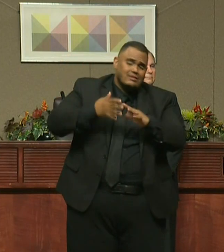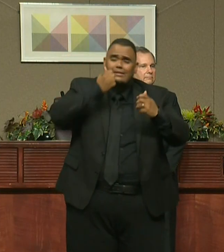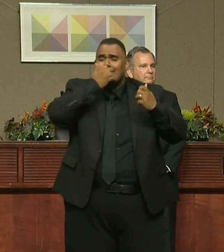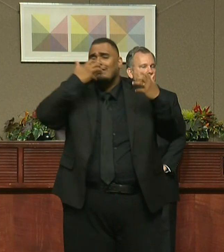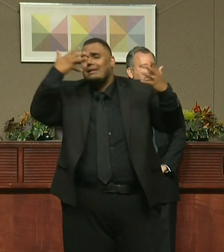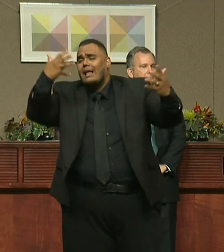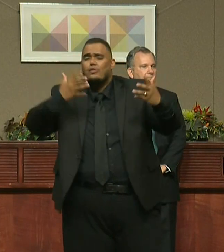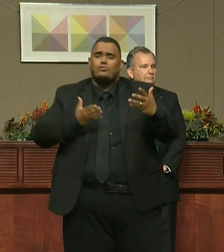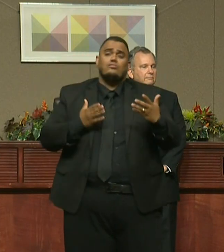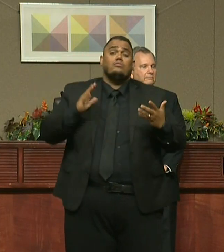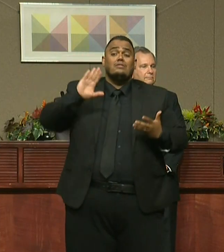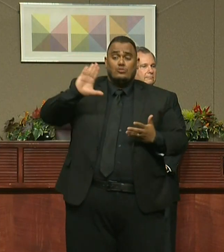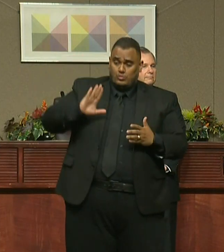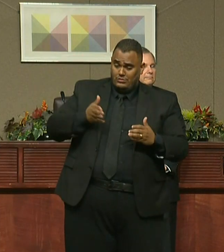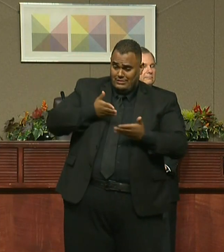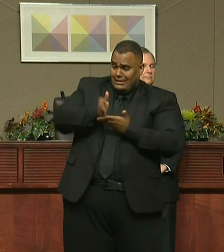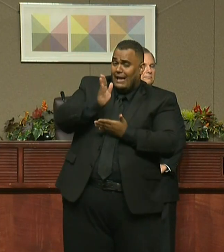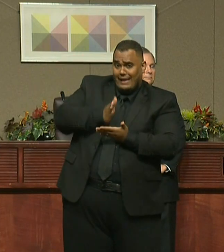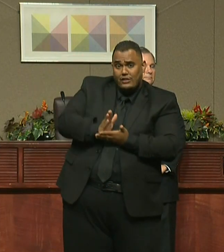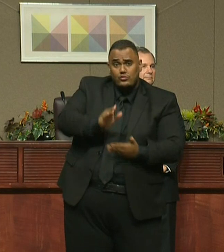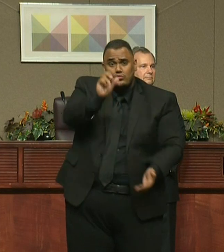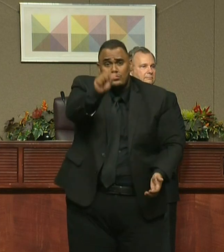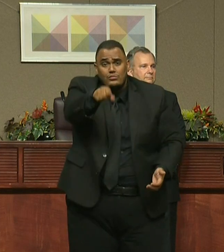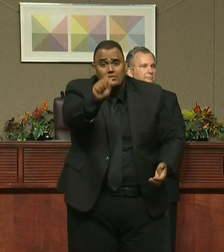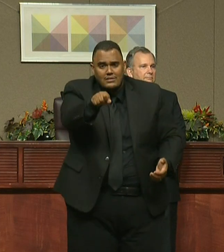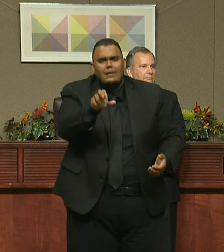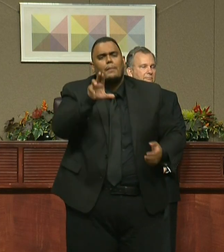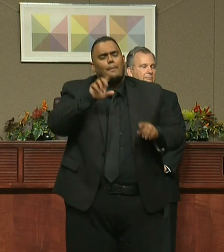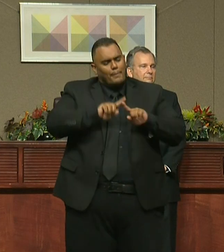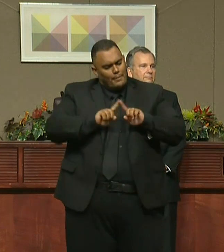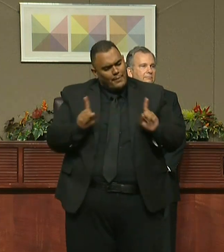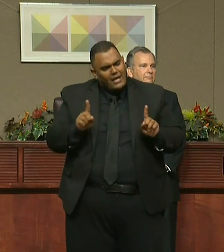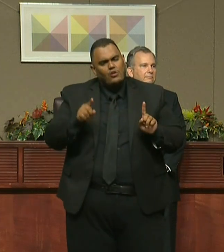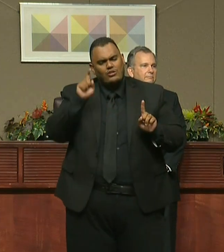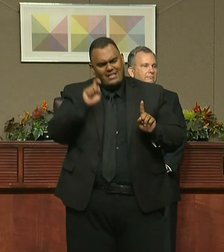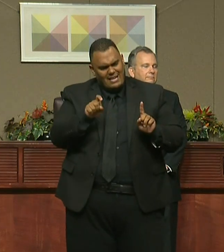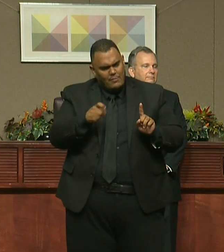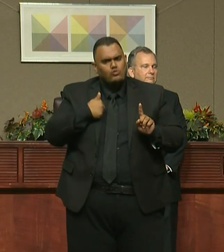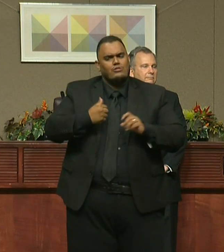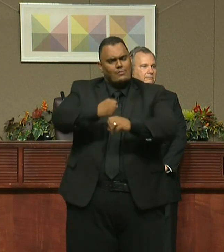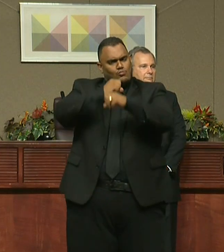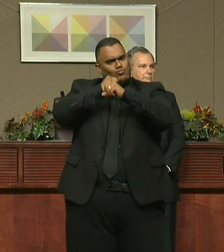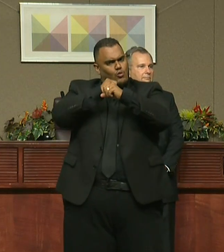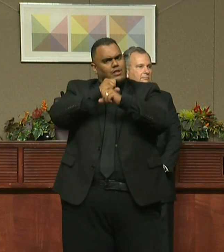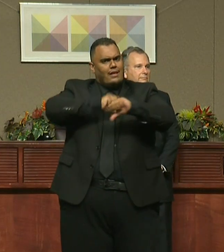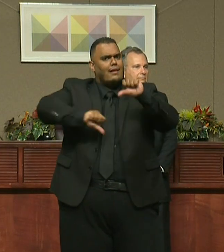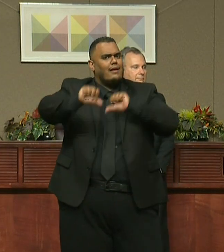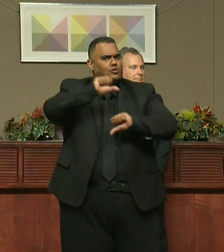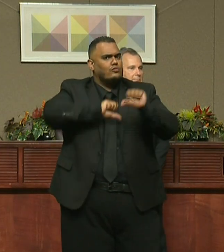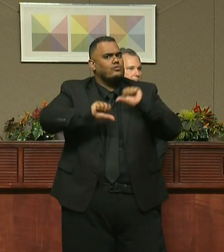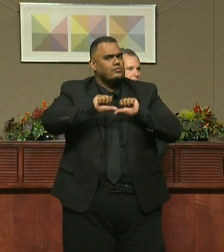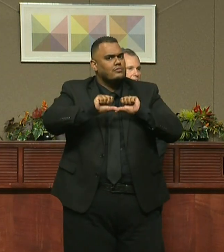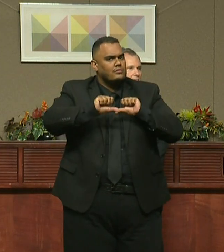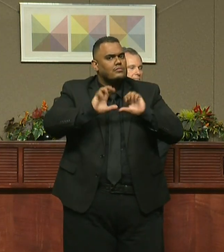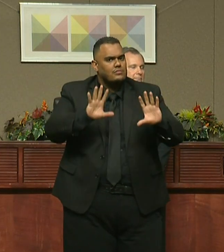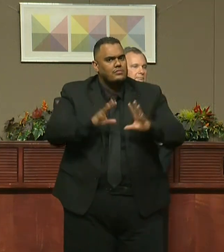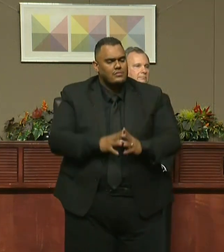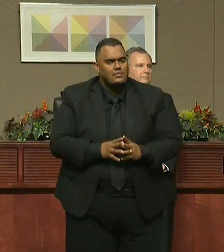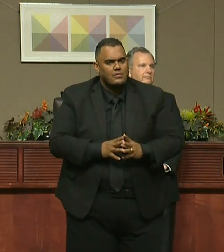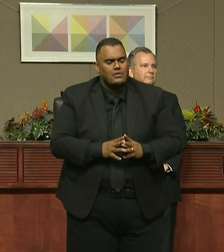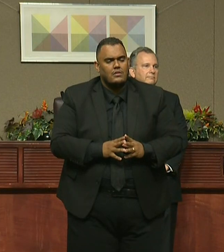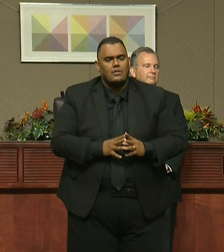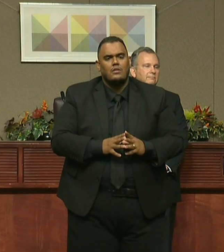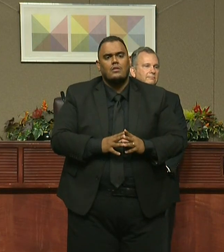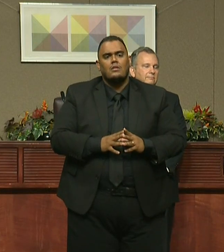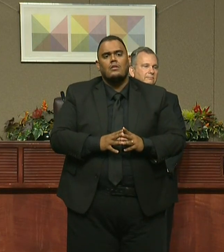derechos. Pero al mismo tiempo lo podemos hacer de una manera en la cual nos protejamos y protejamos a otros.